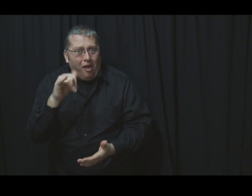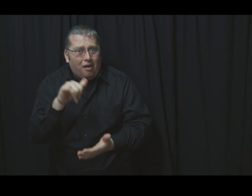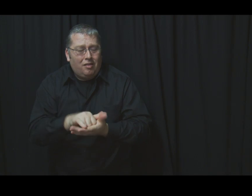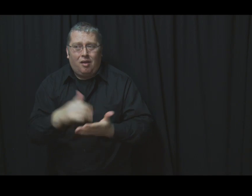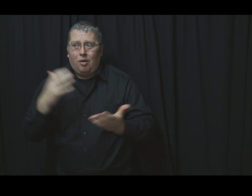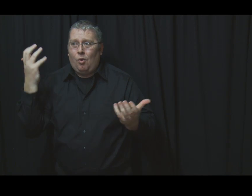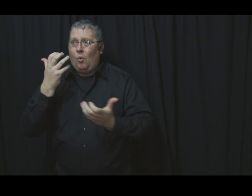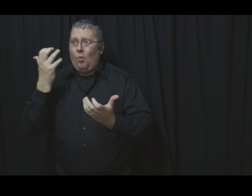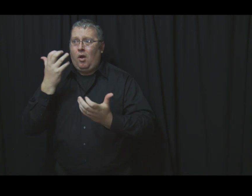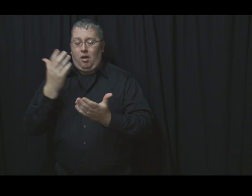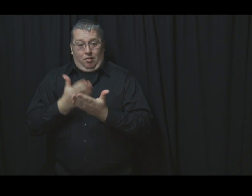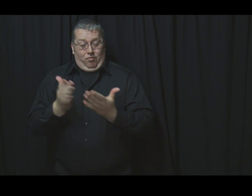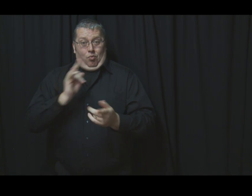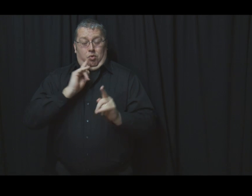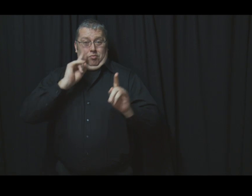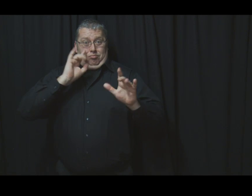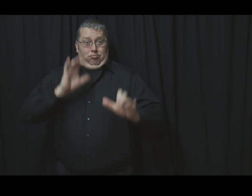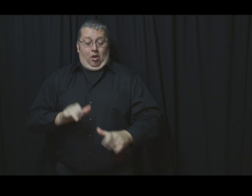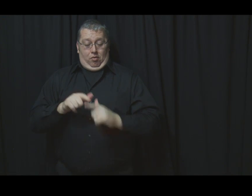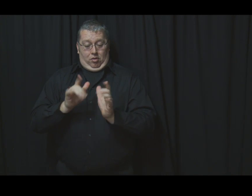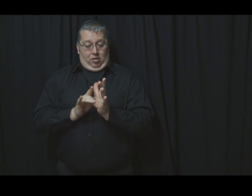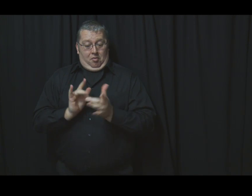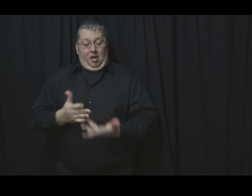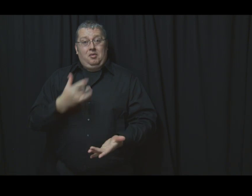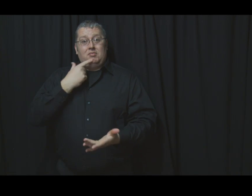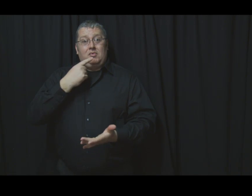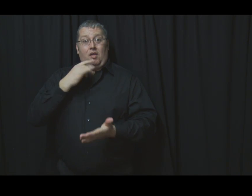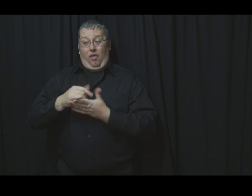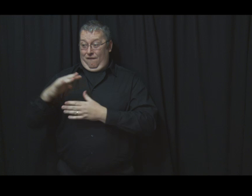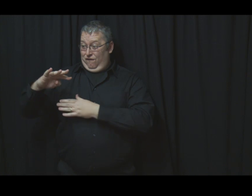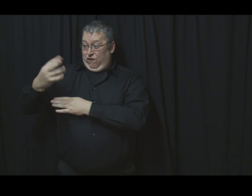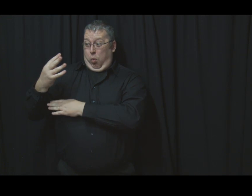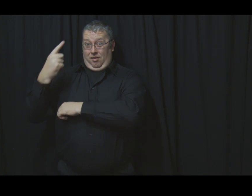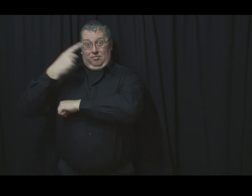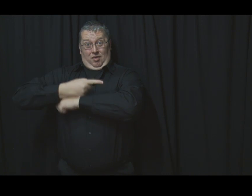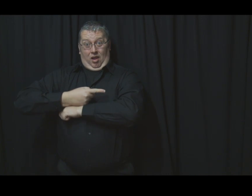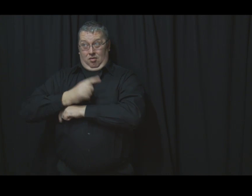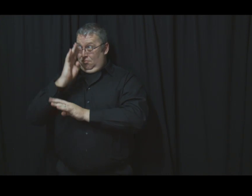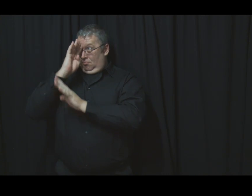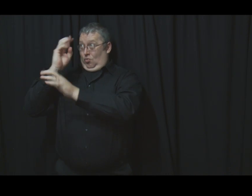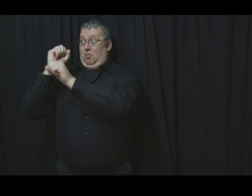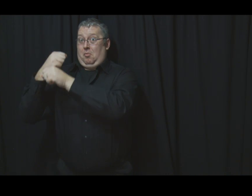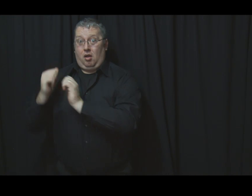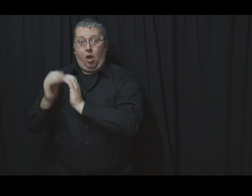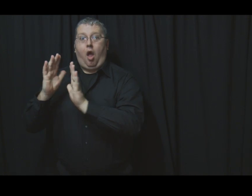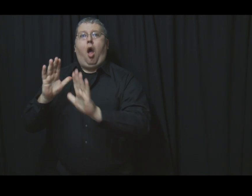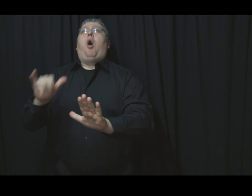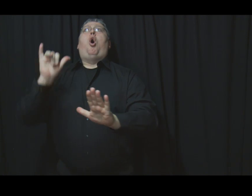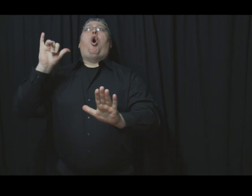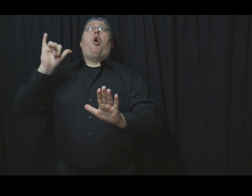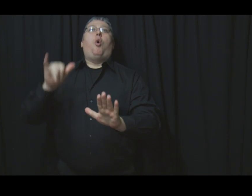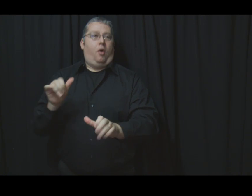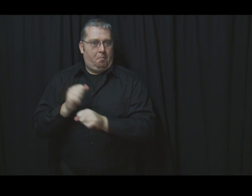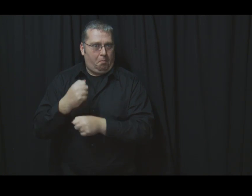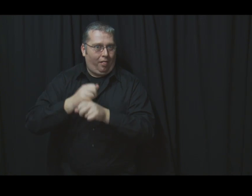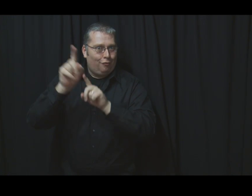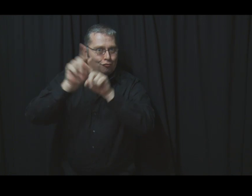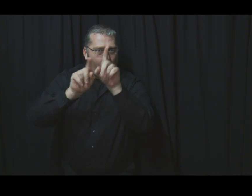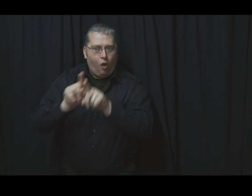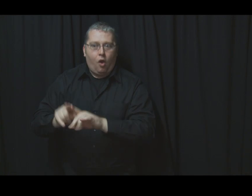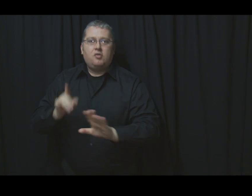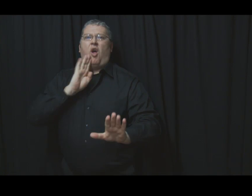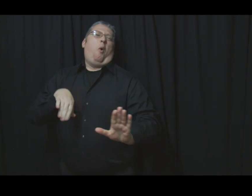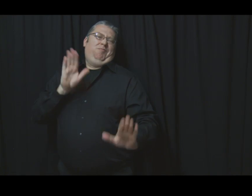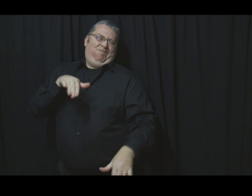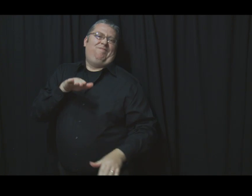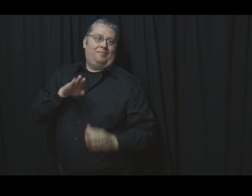that's remarkable in the Bible, for instance, says on the fourth day of creation, and oh, He made the stars also. It's almost like, oh, by the way,